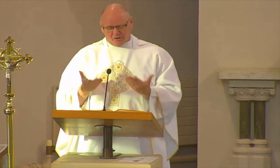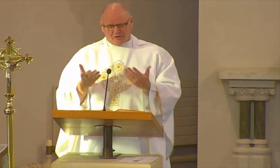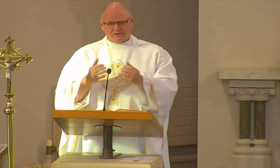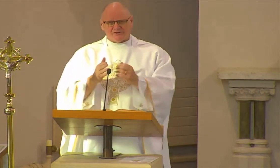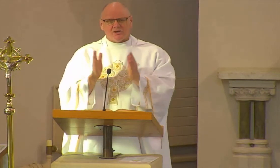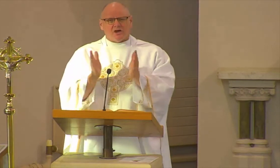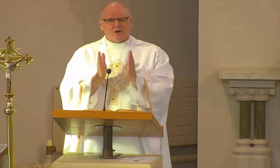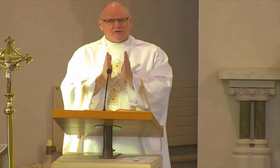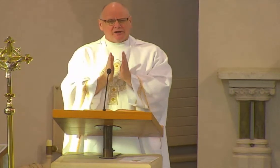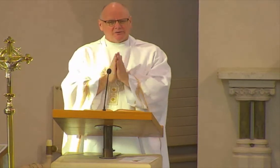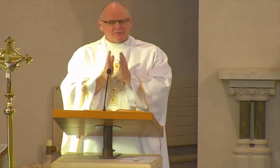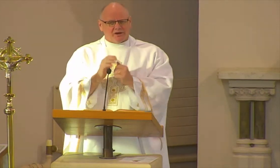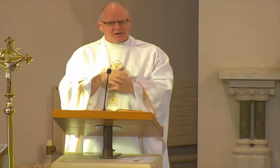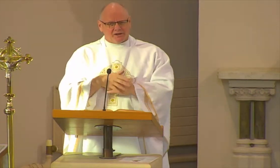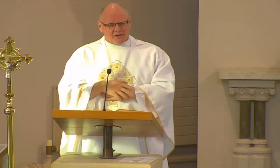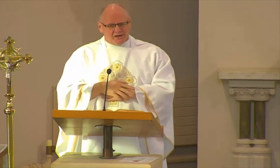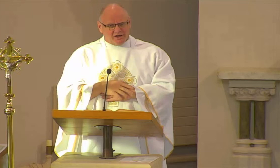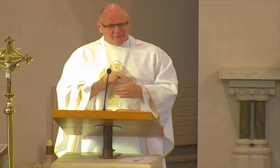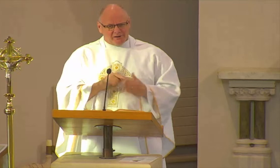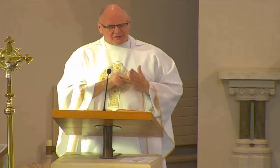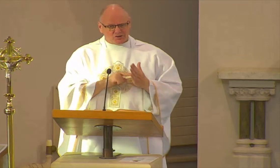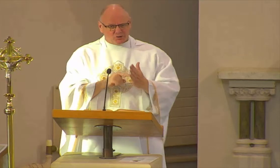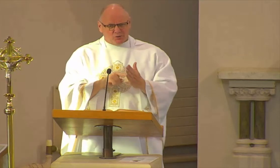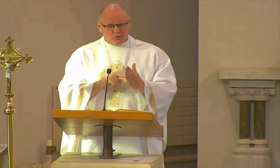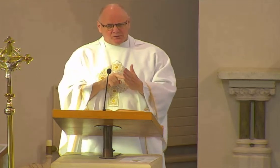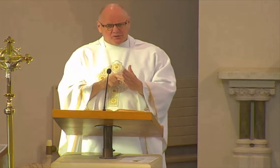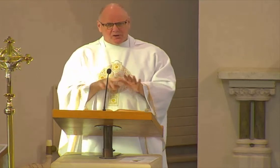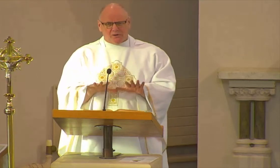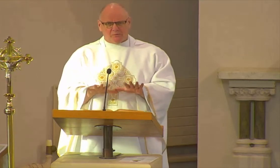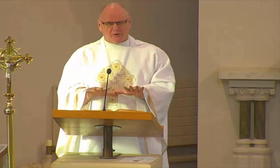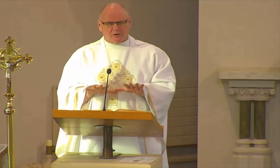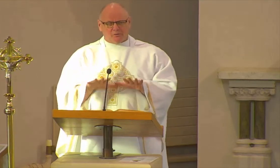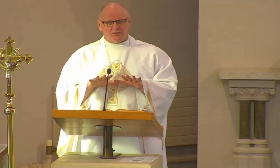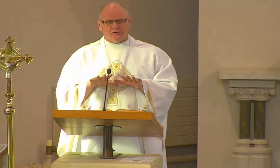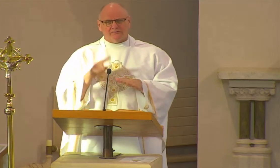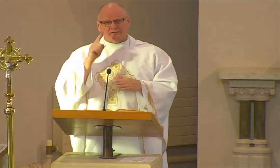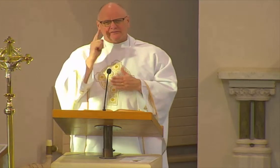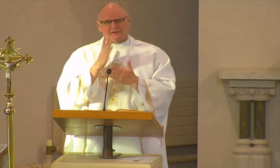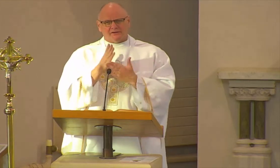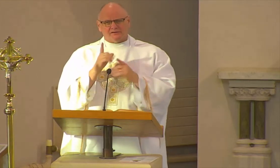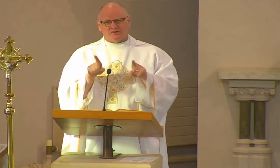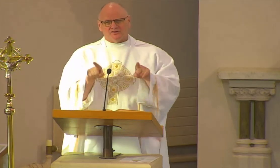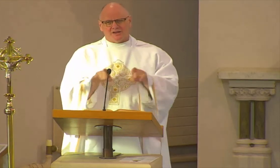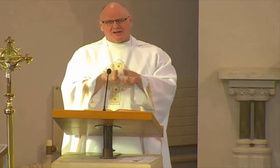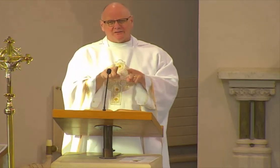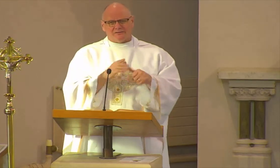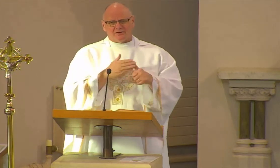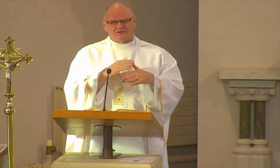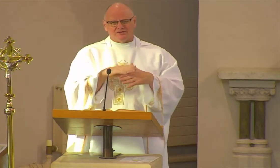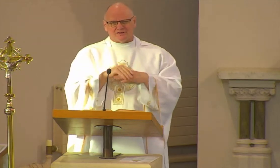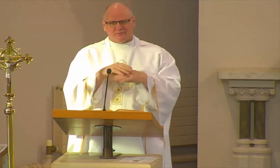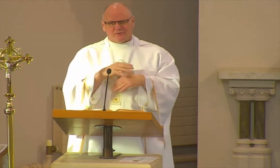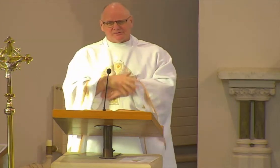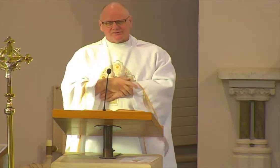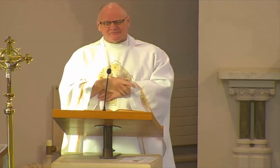encourage, and we need to pray, and we need to show about our wonderful faith, just like the first disciples.